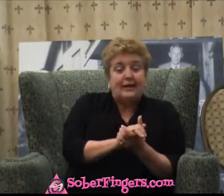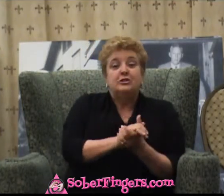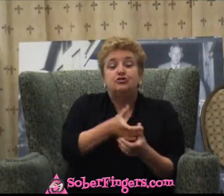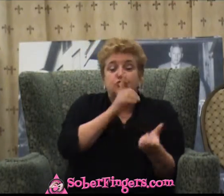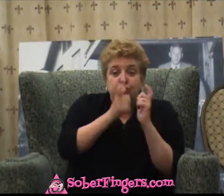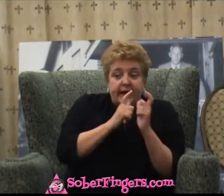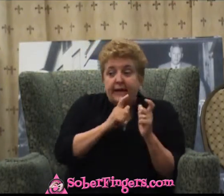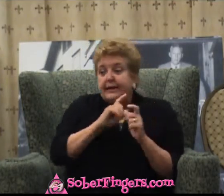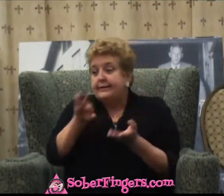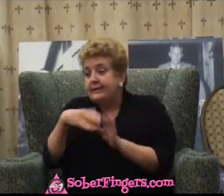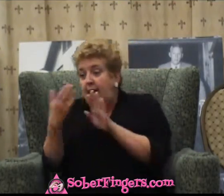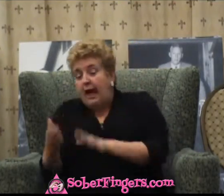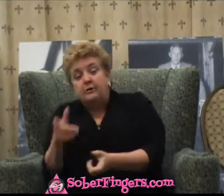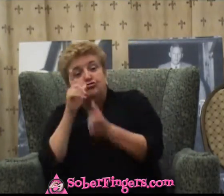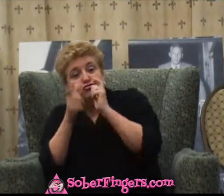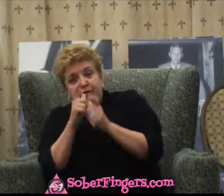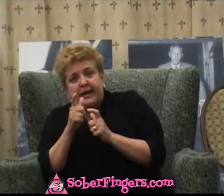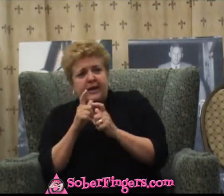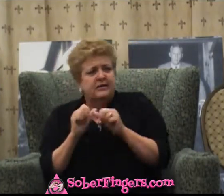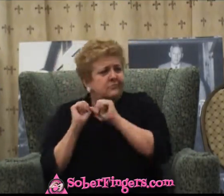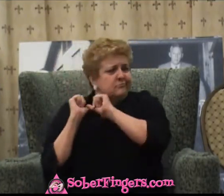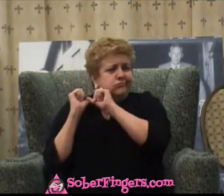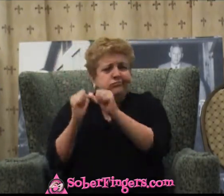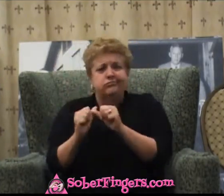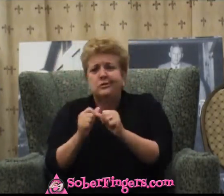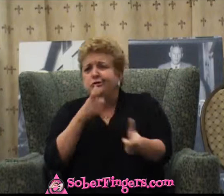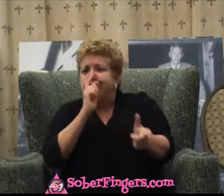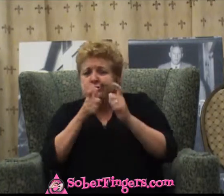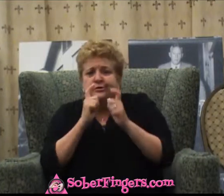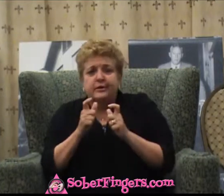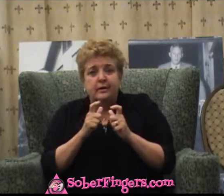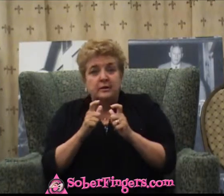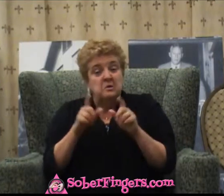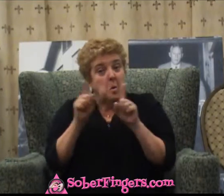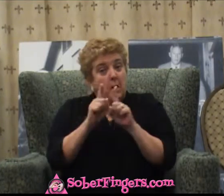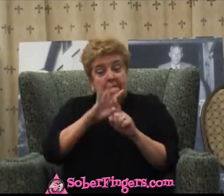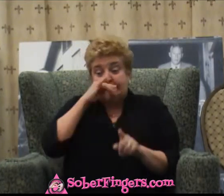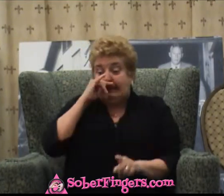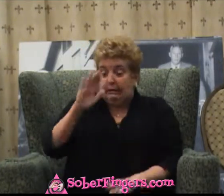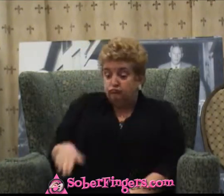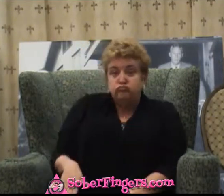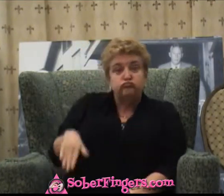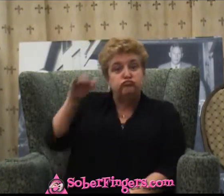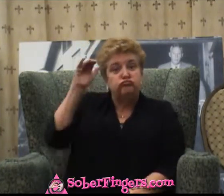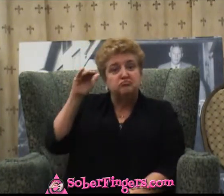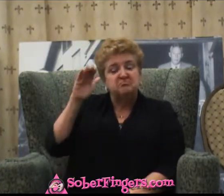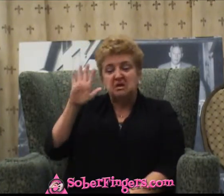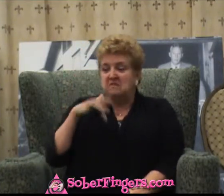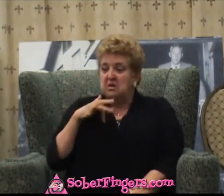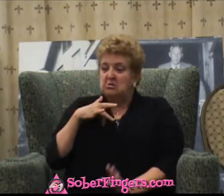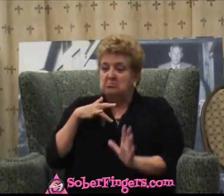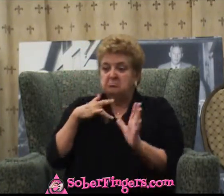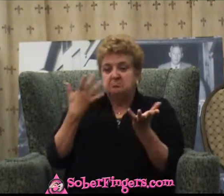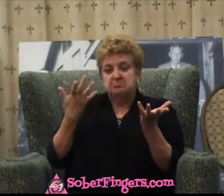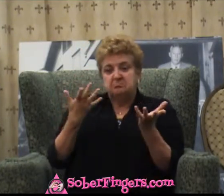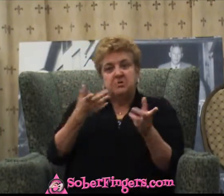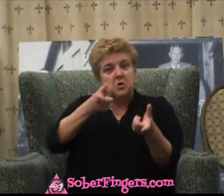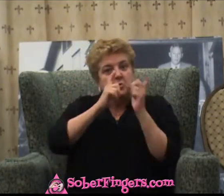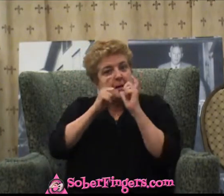just drank. That's what we did. So I always, even as a small child, associated drinking with something fun, something social,